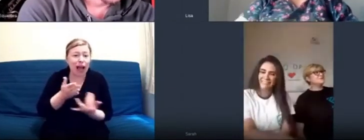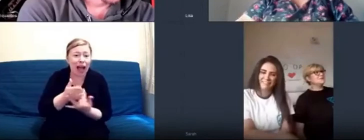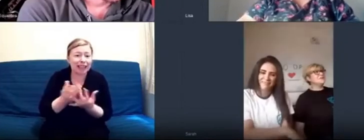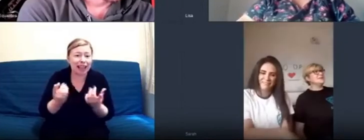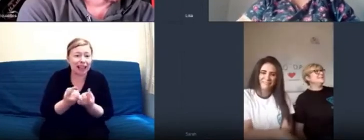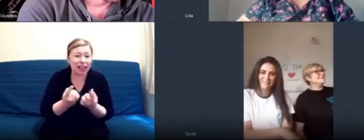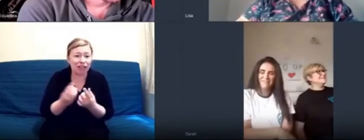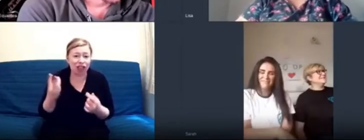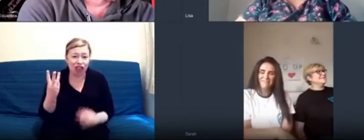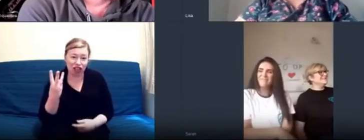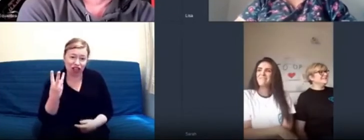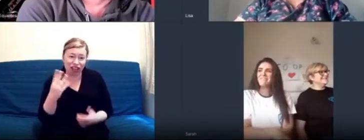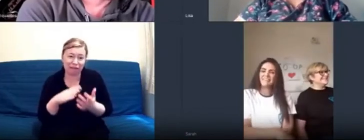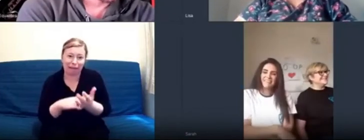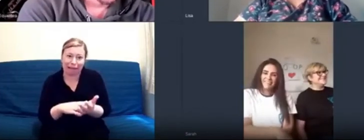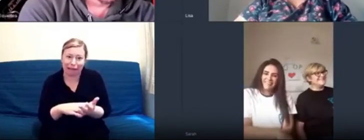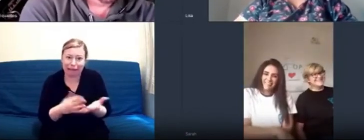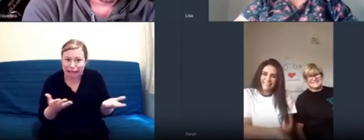we're going.